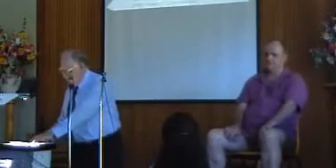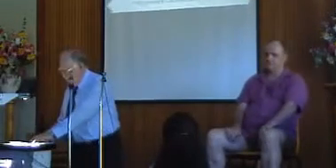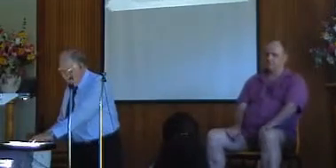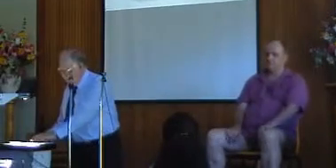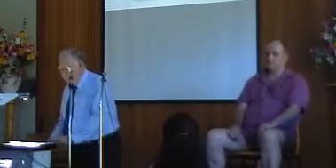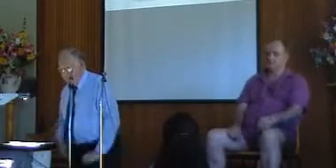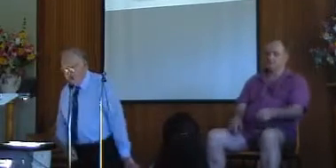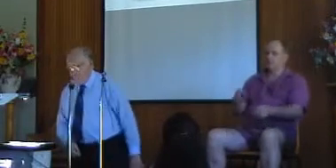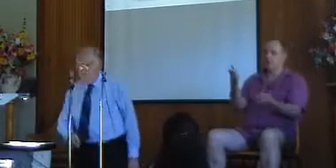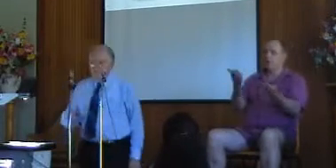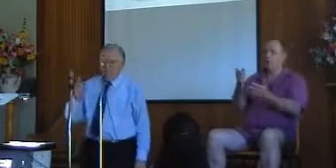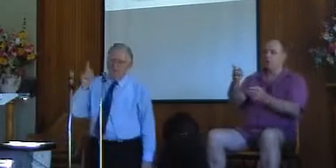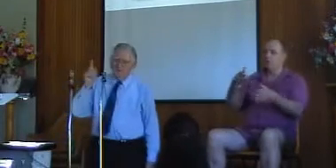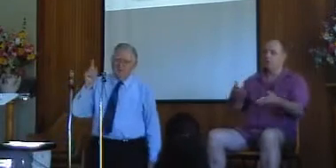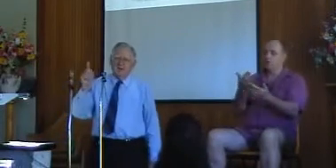Philip answered,